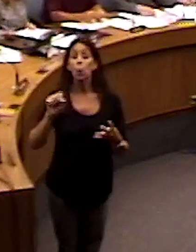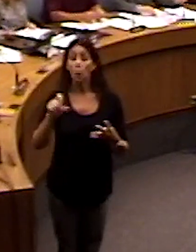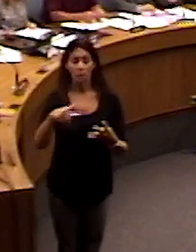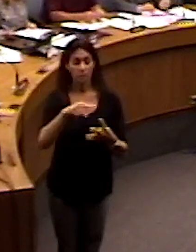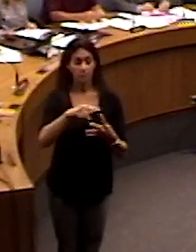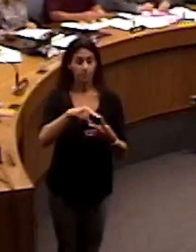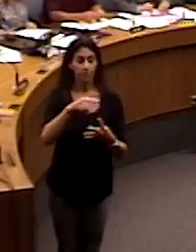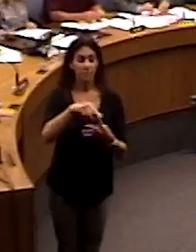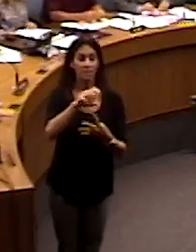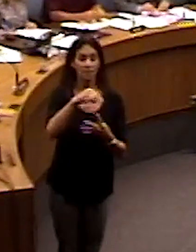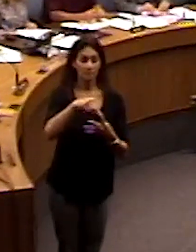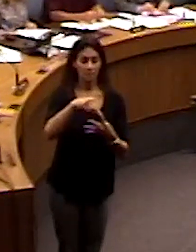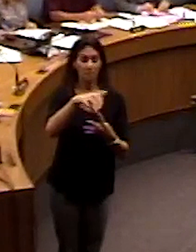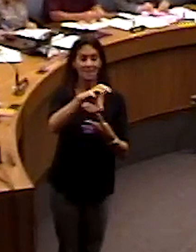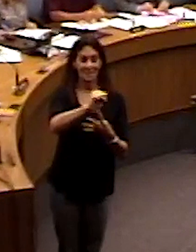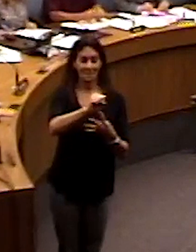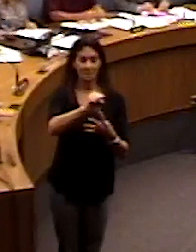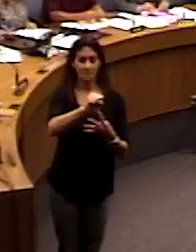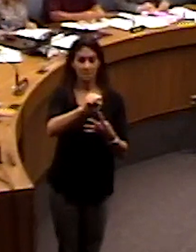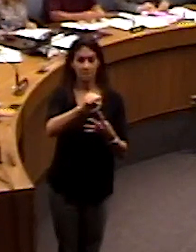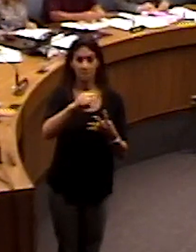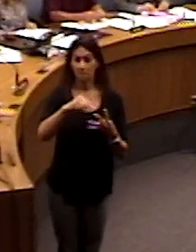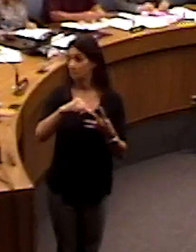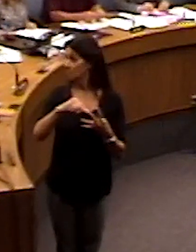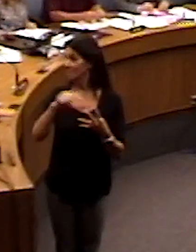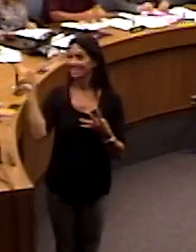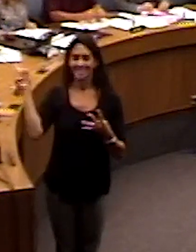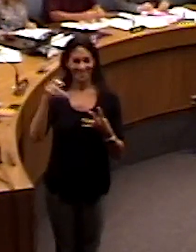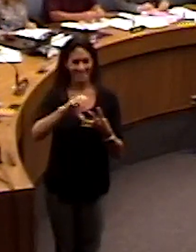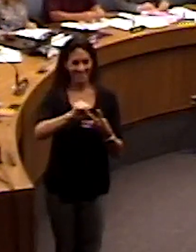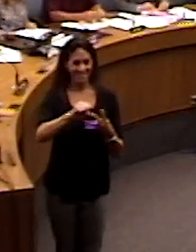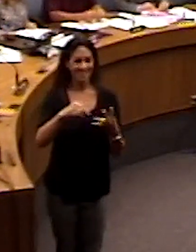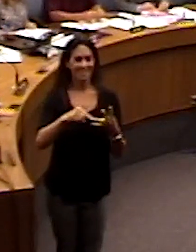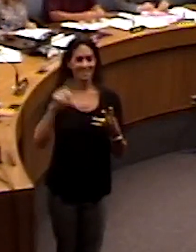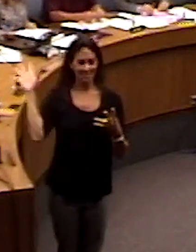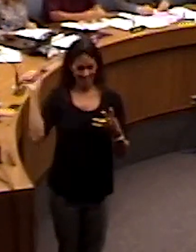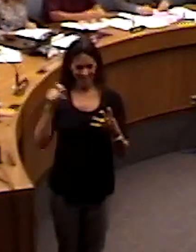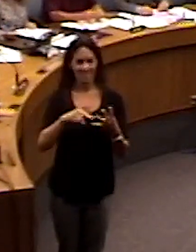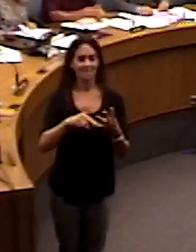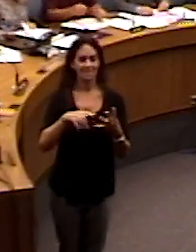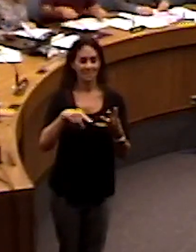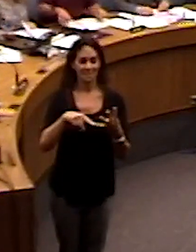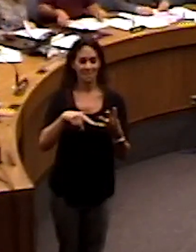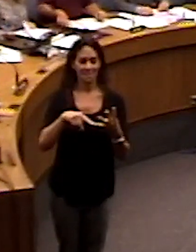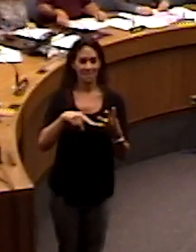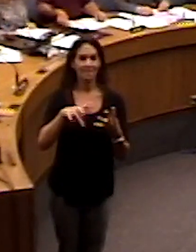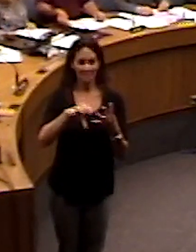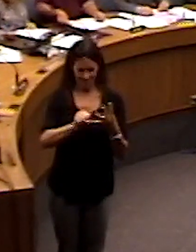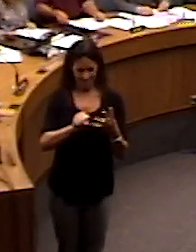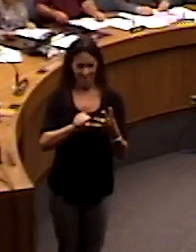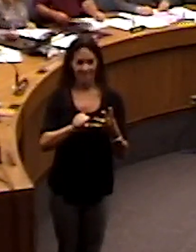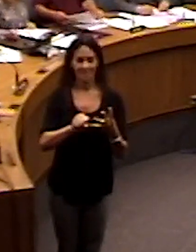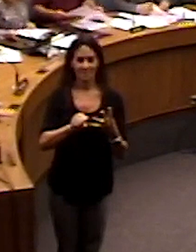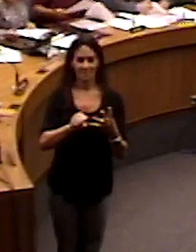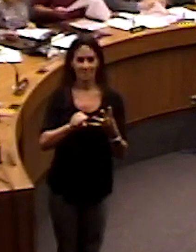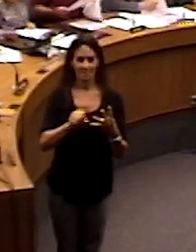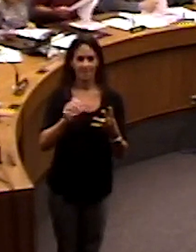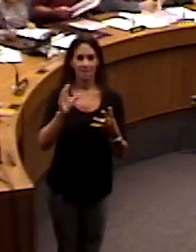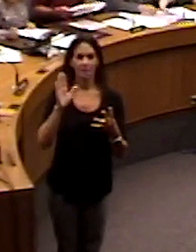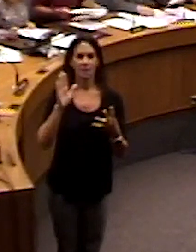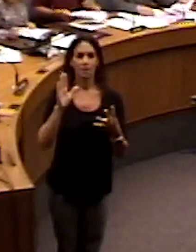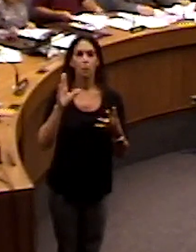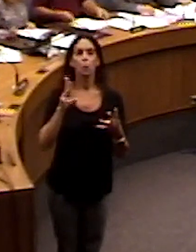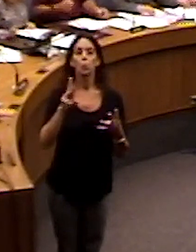Yes. Ellis. Ellis. Yes. Hodson. Yes. O'Donohue. Yes. Frommer. Yes.